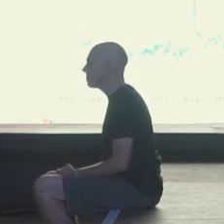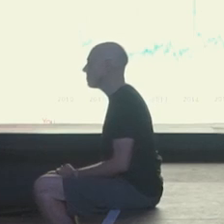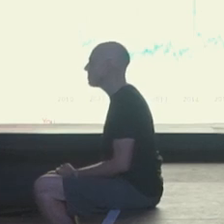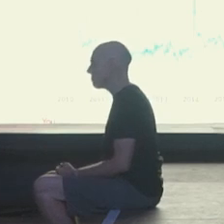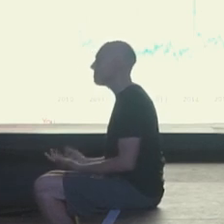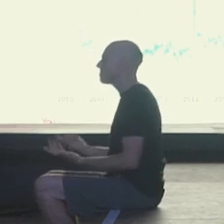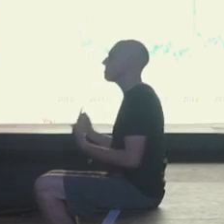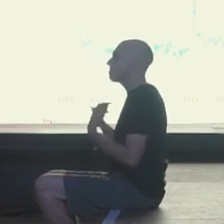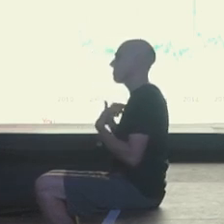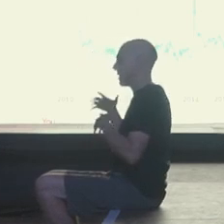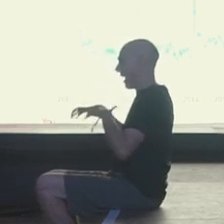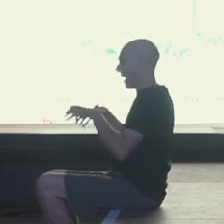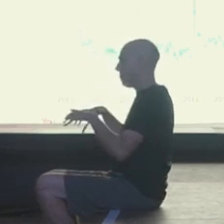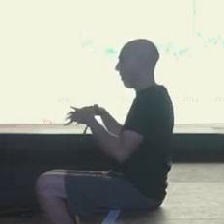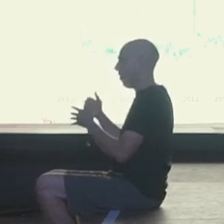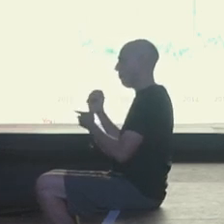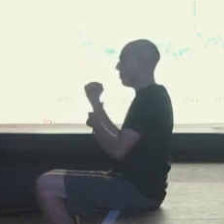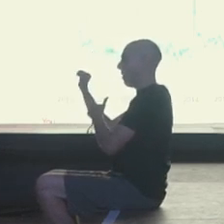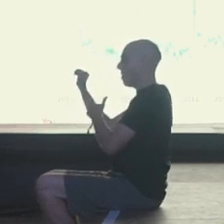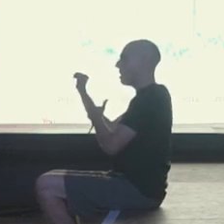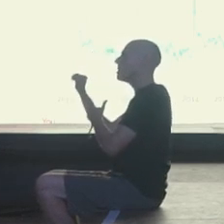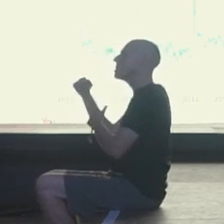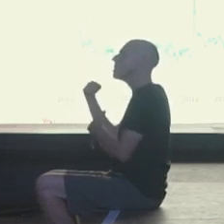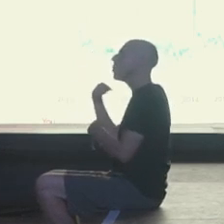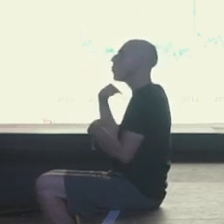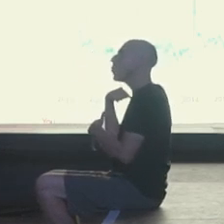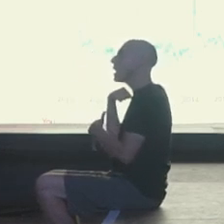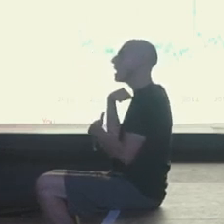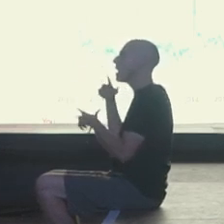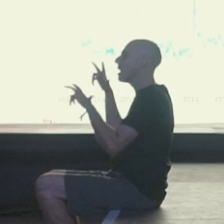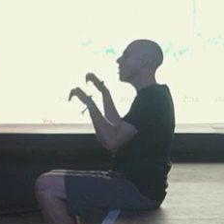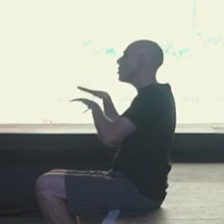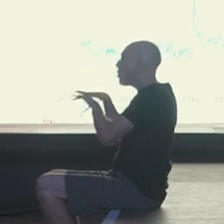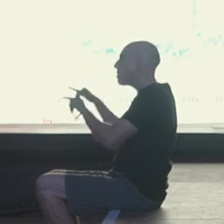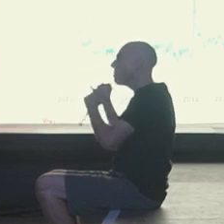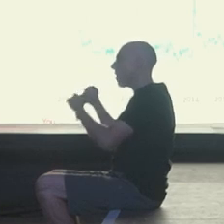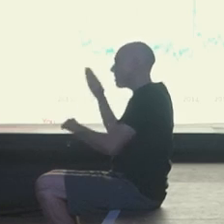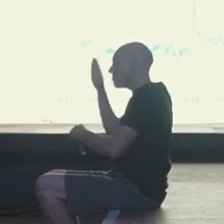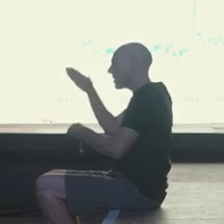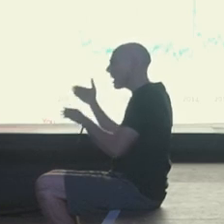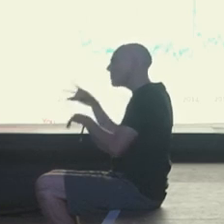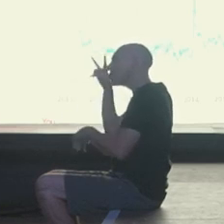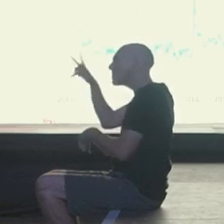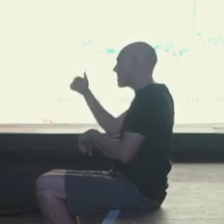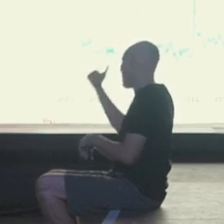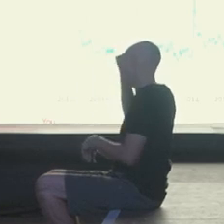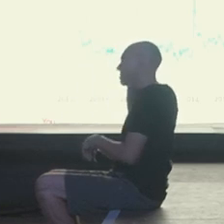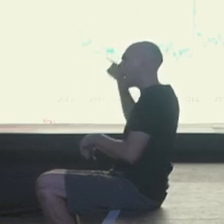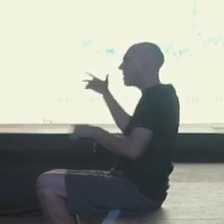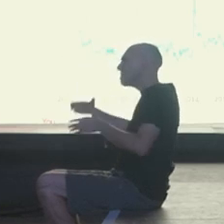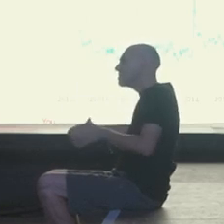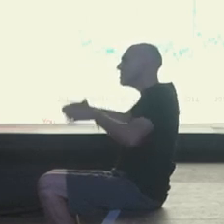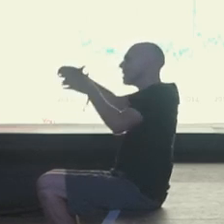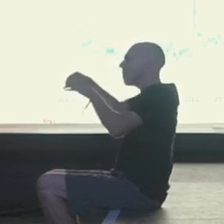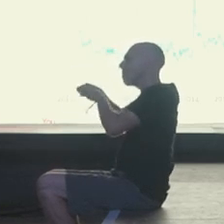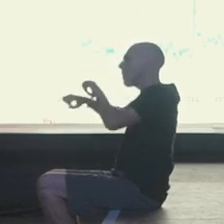So an example of that is, if anyone's seen the bamboo structure next to our tenty area, so we